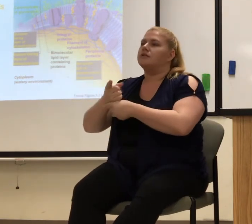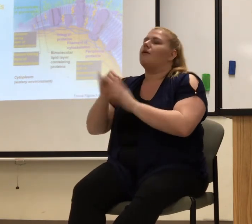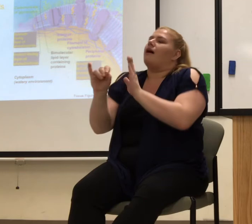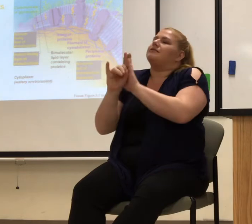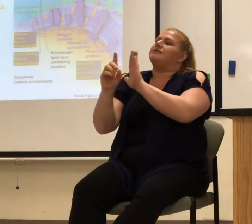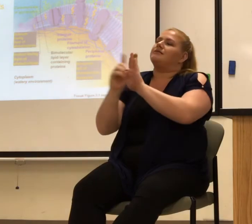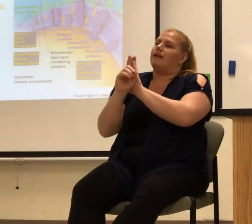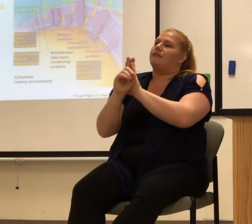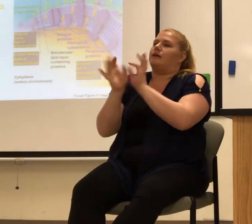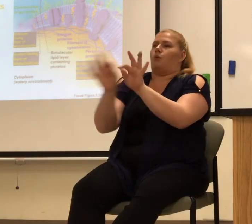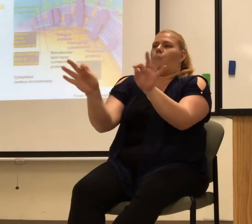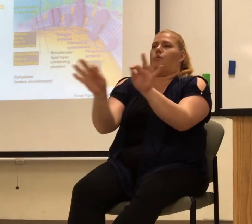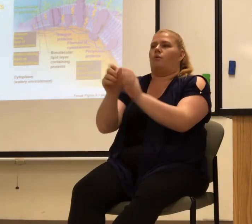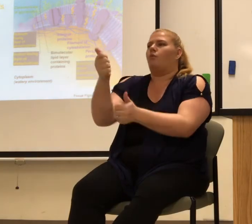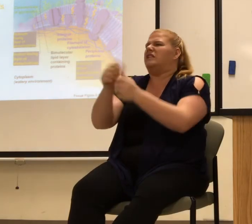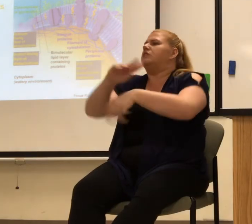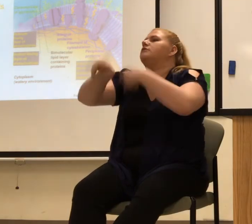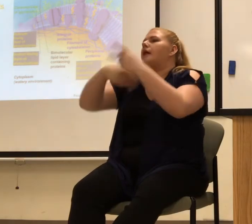Self versus